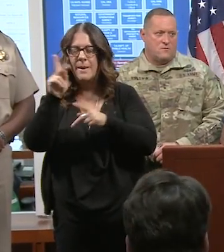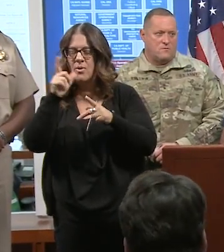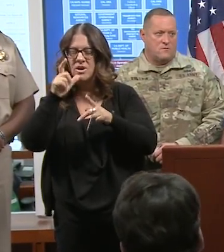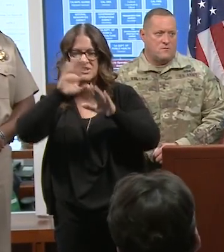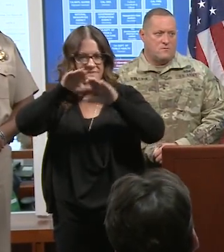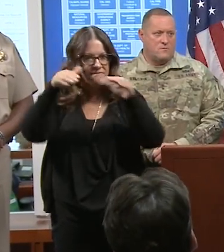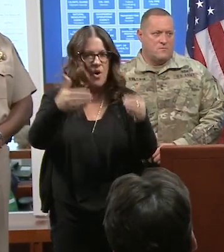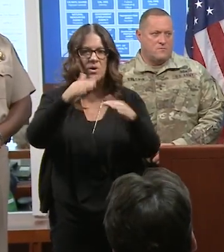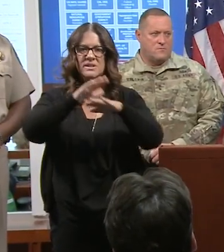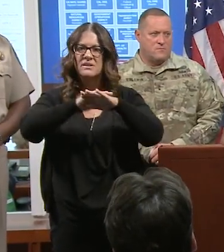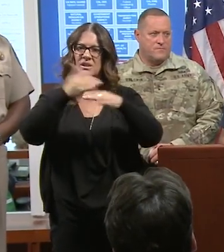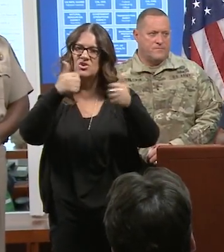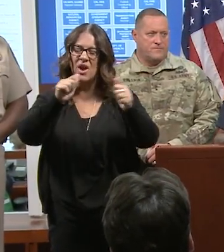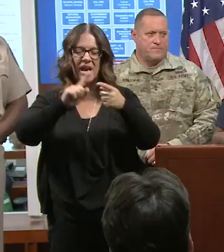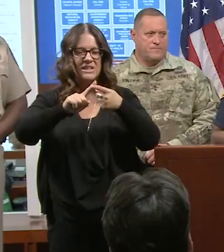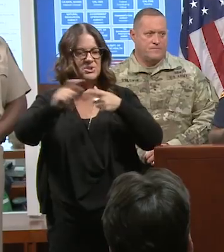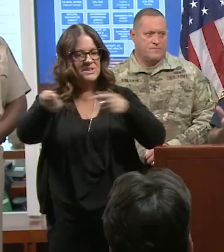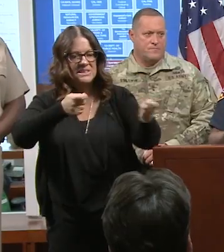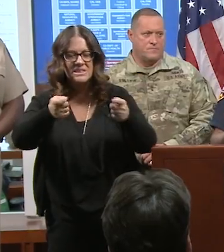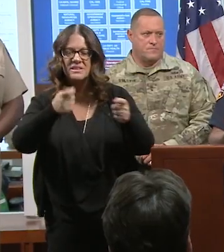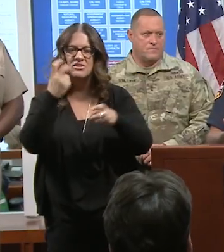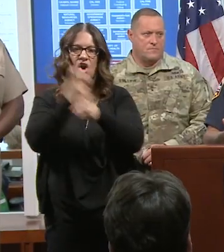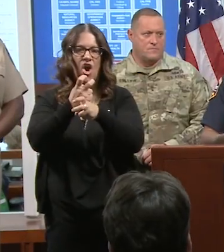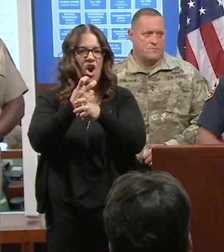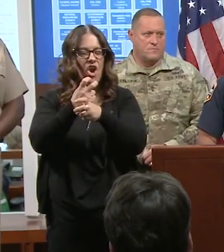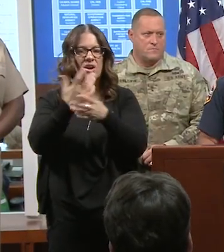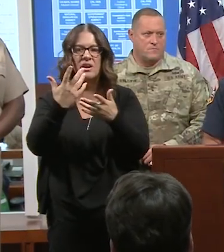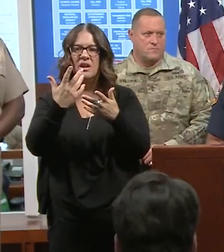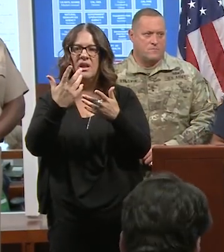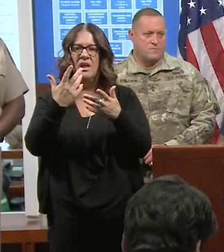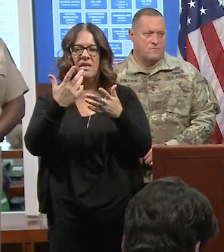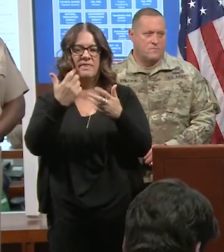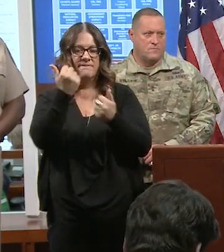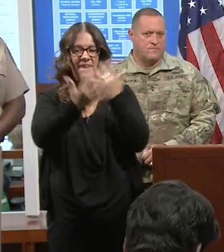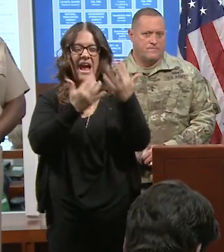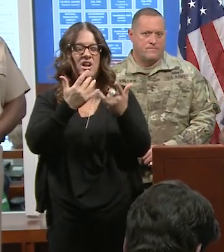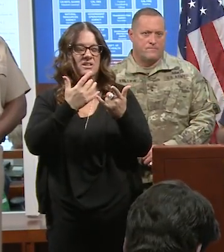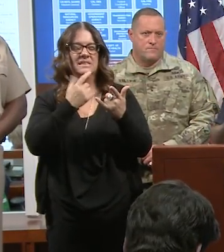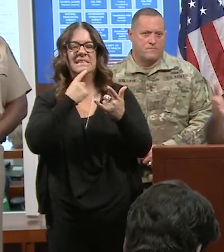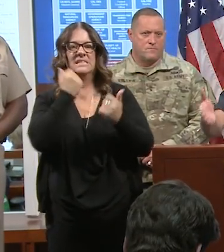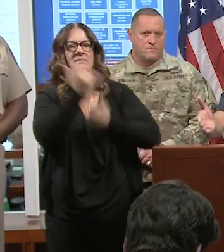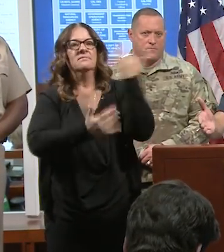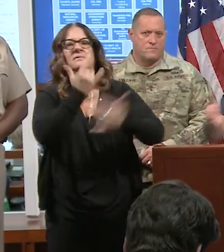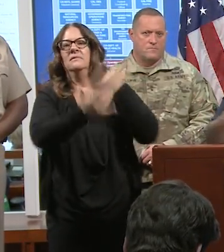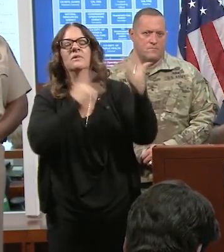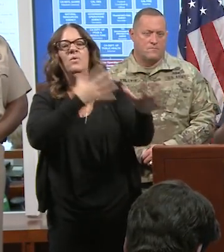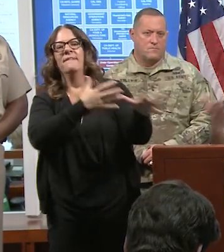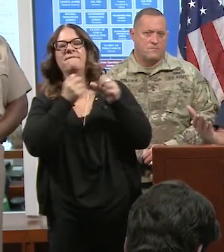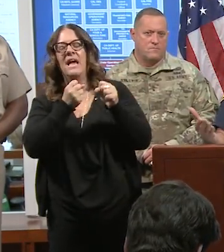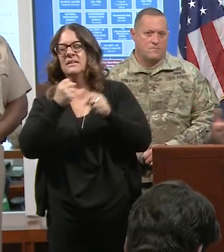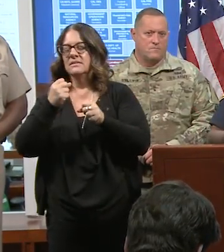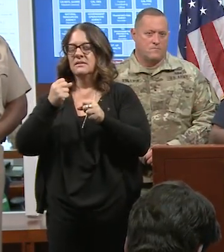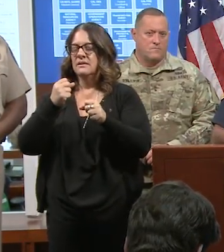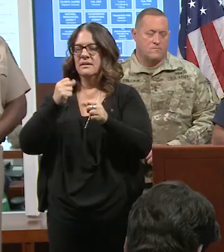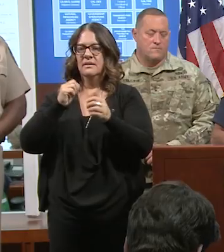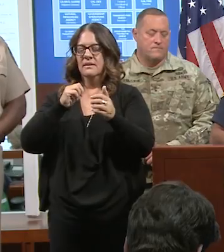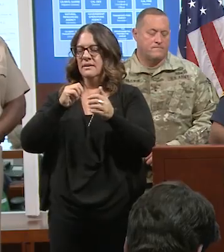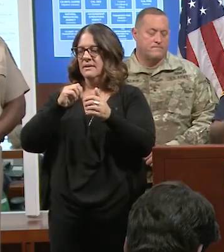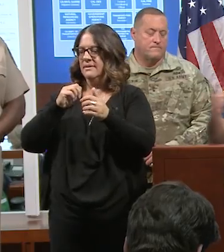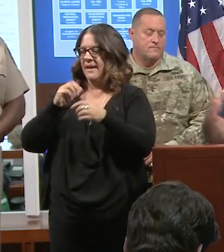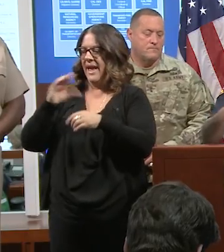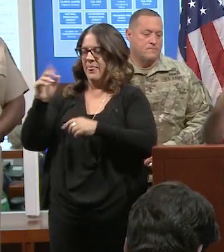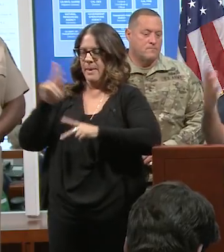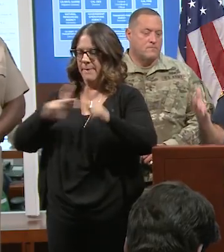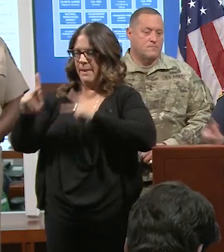just literally burning faster than firefighters can run in some cases. And so imagine being out there in difficult terrain